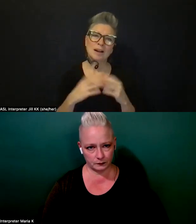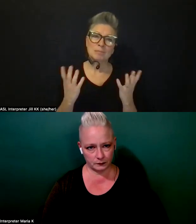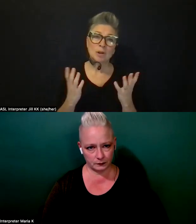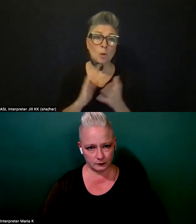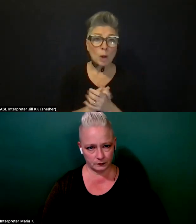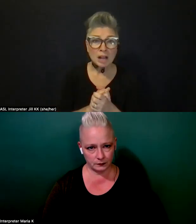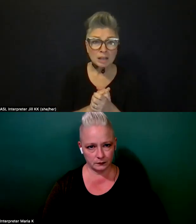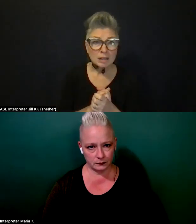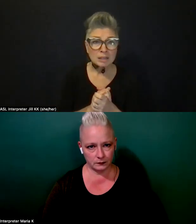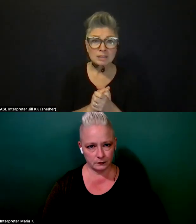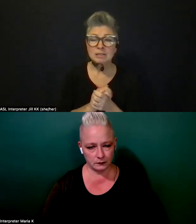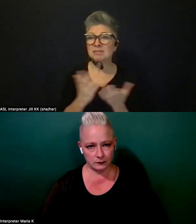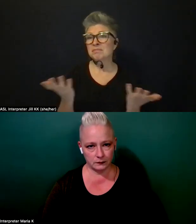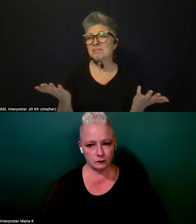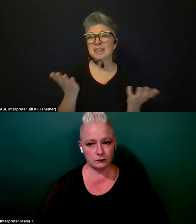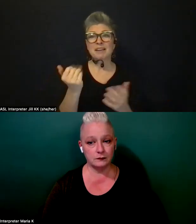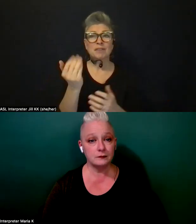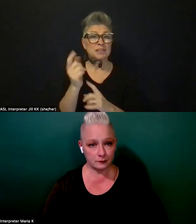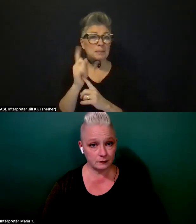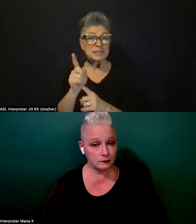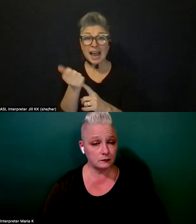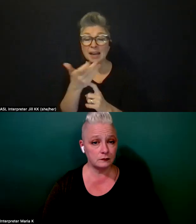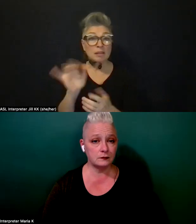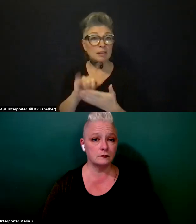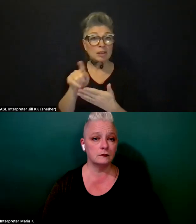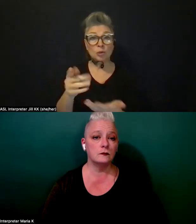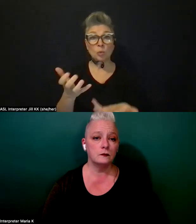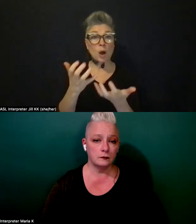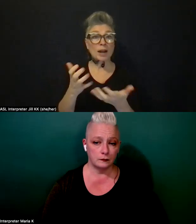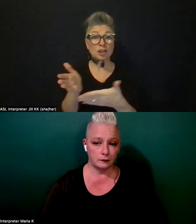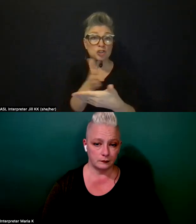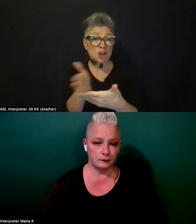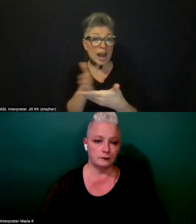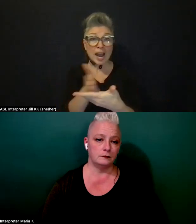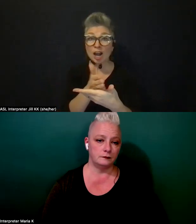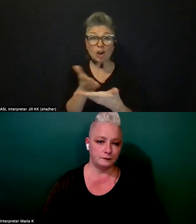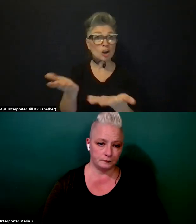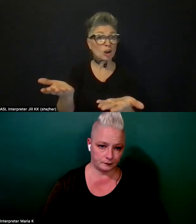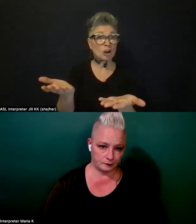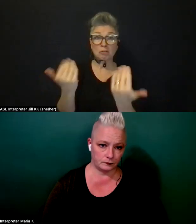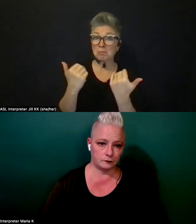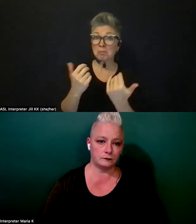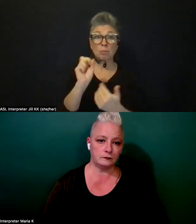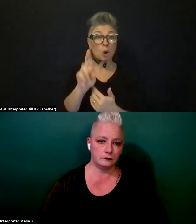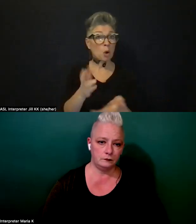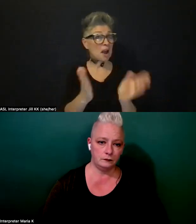well, we have like 15 minutes left. So is there anything you wanna like share away or add?